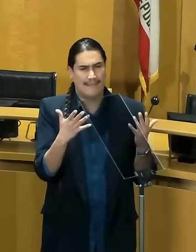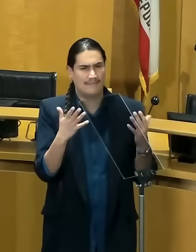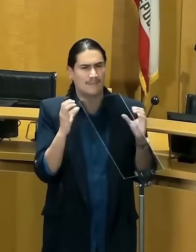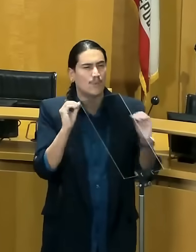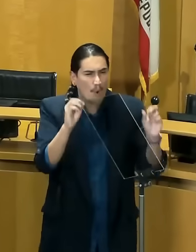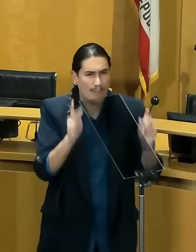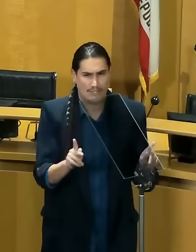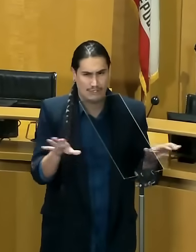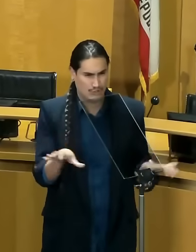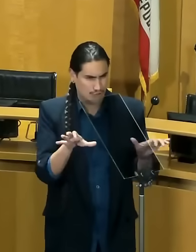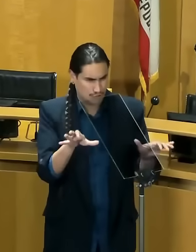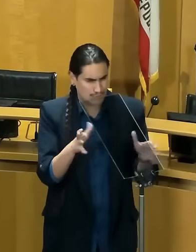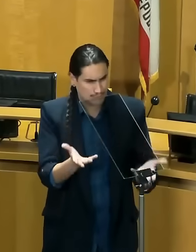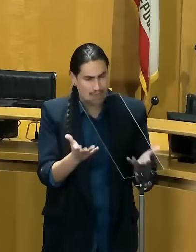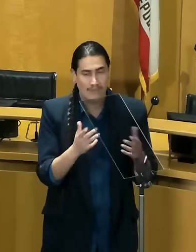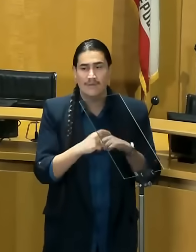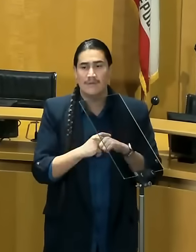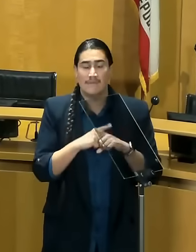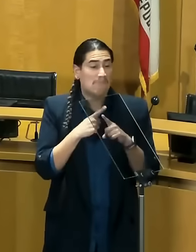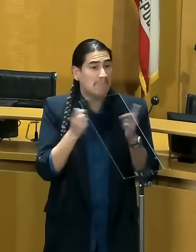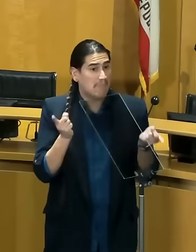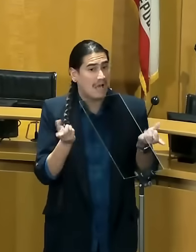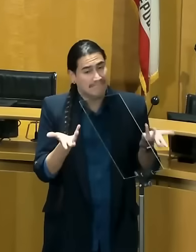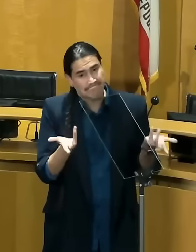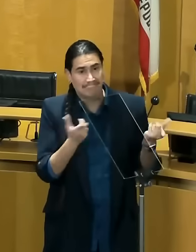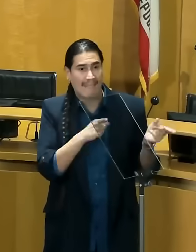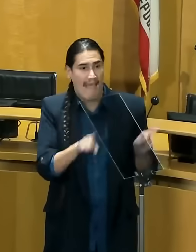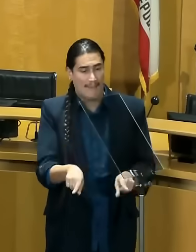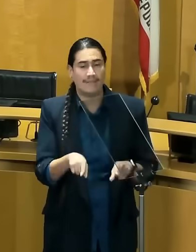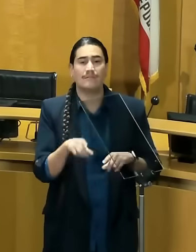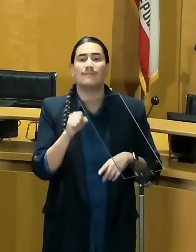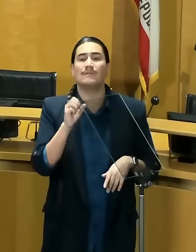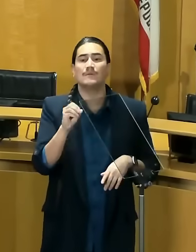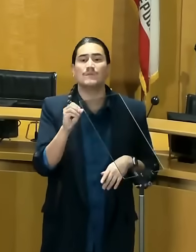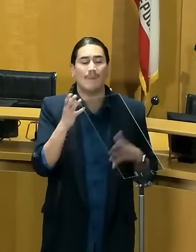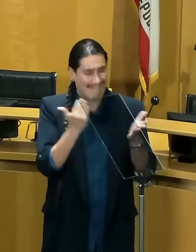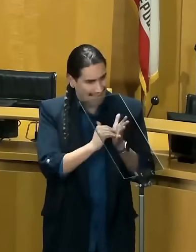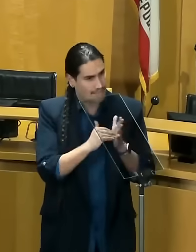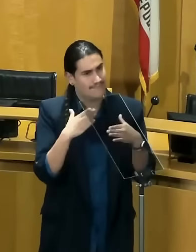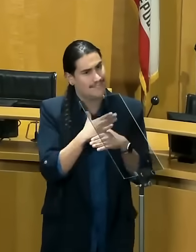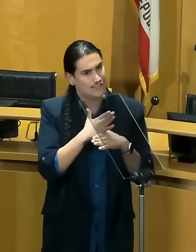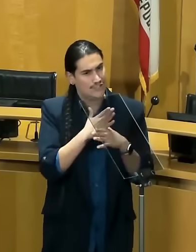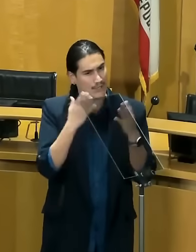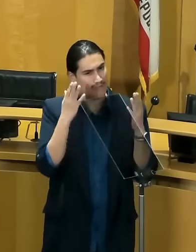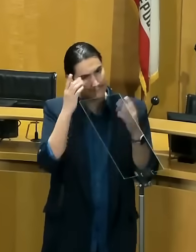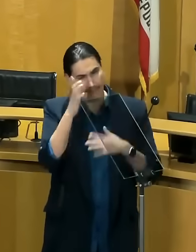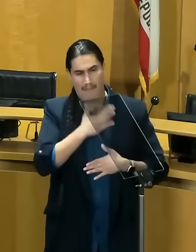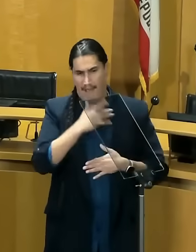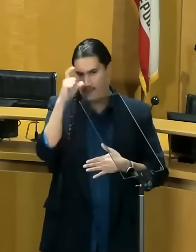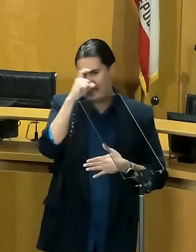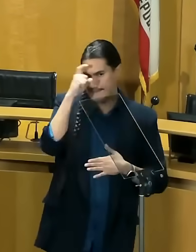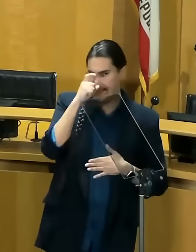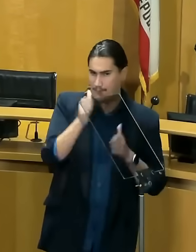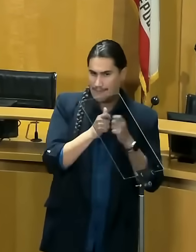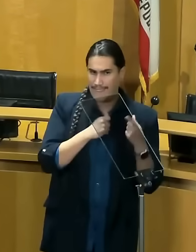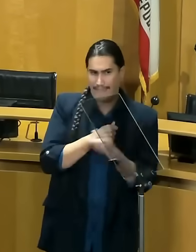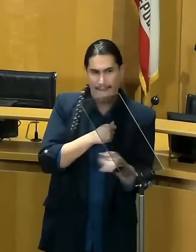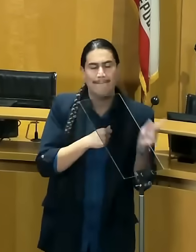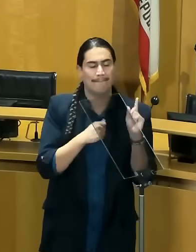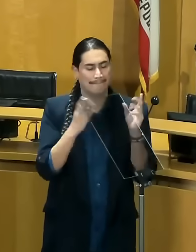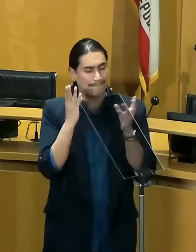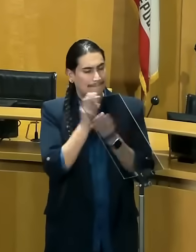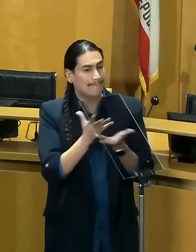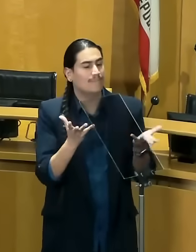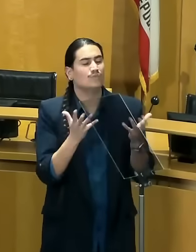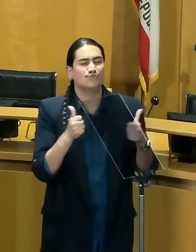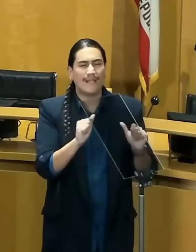anyone. But I shared Buddhist wisdom with them in the room. I tried to put it into